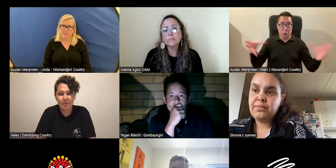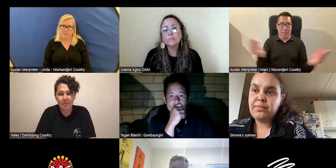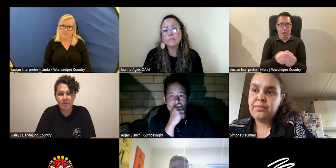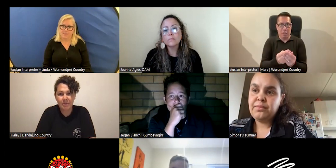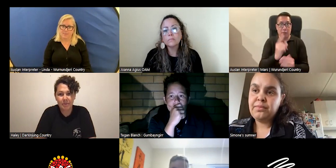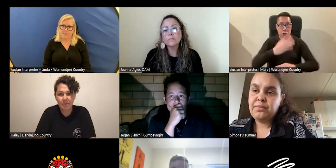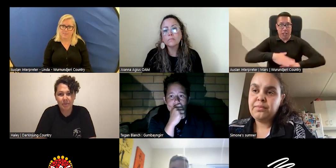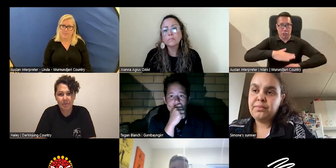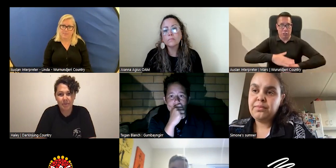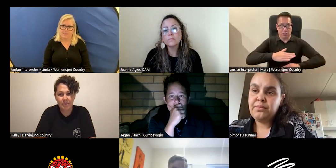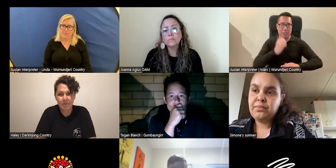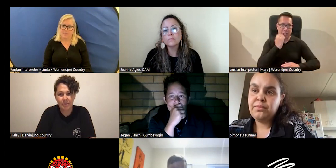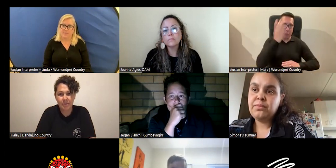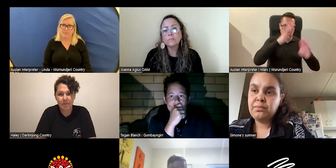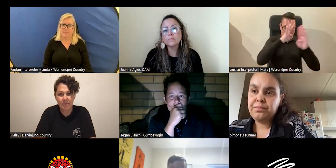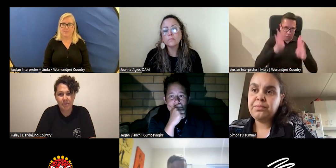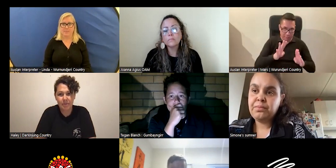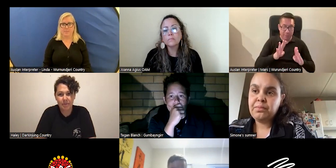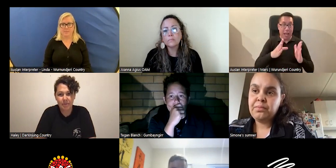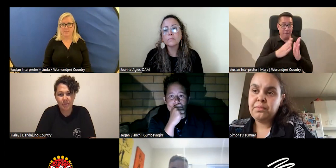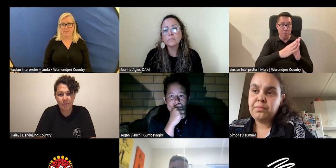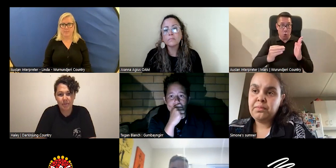To have a model design for them,